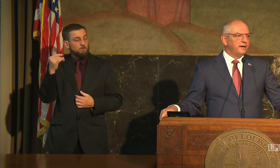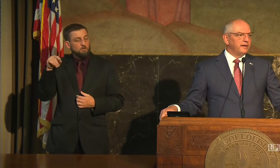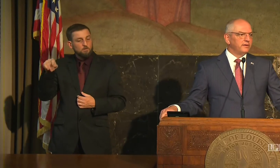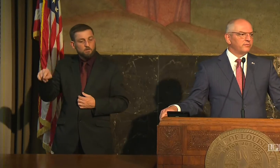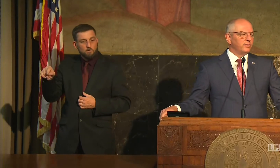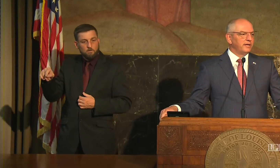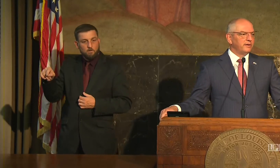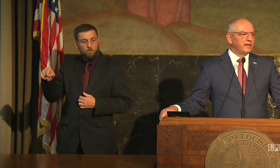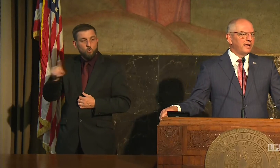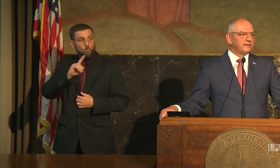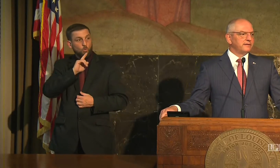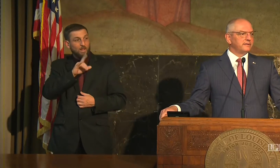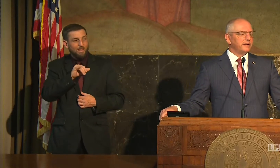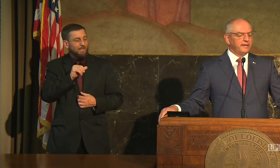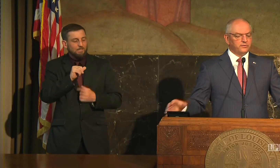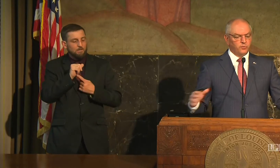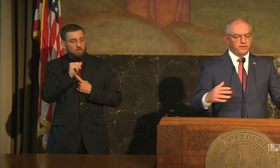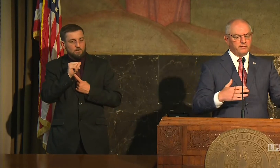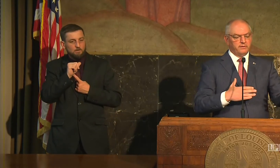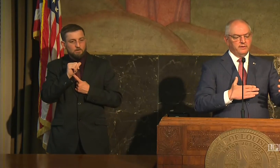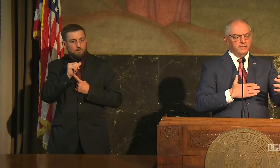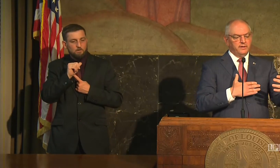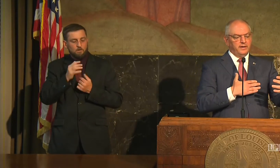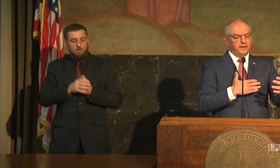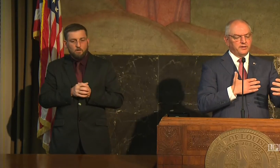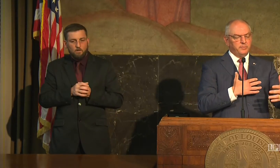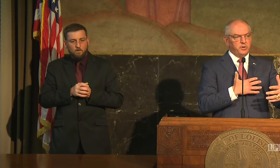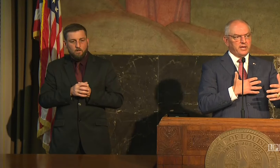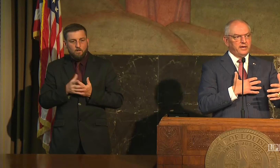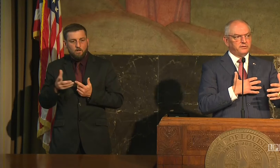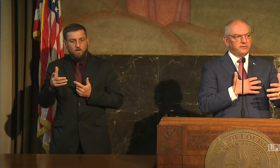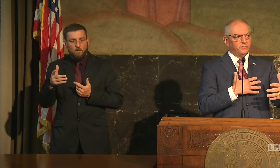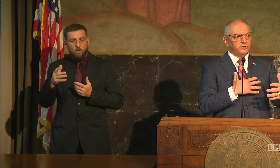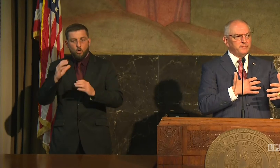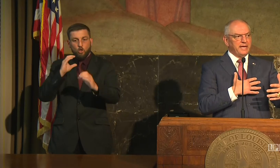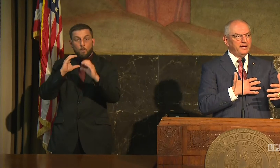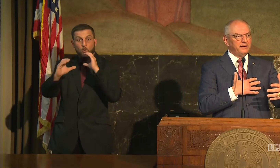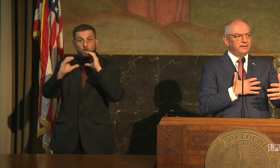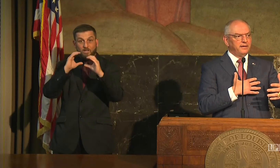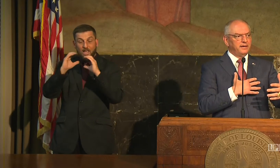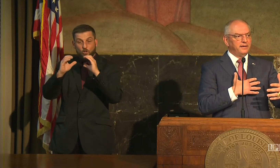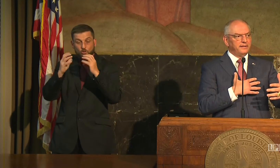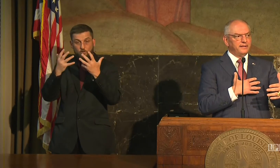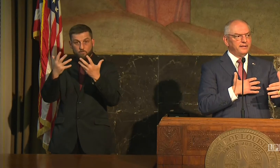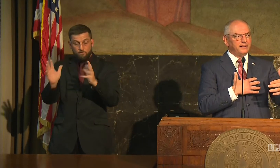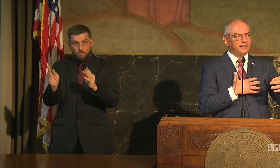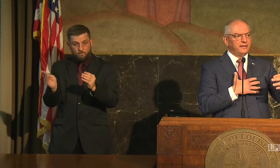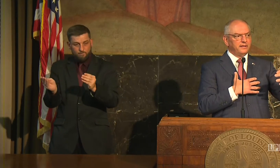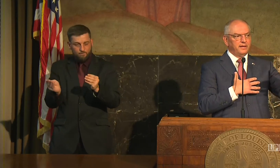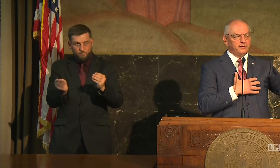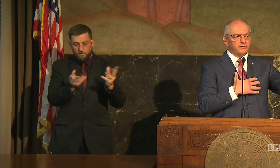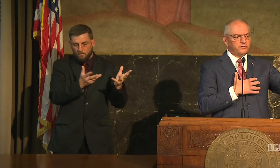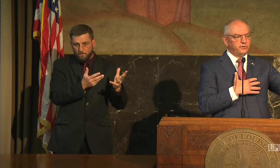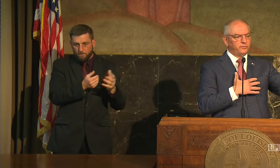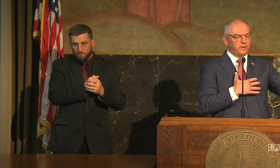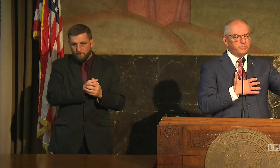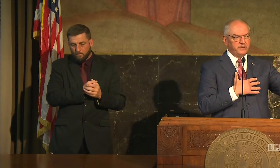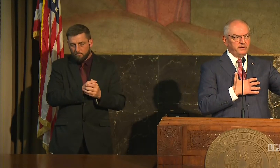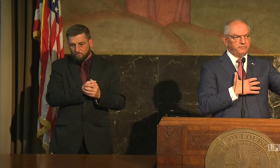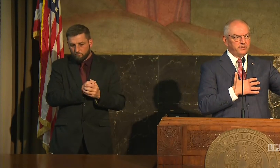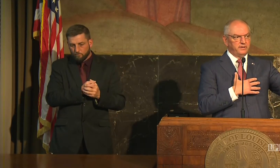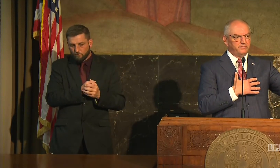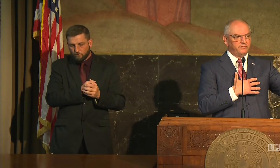issue is really not, it's whether a communication was made either